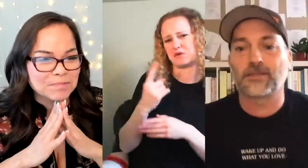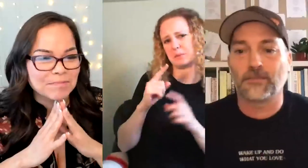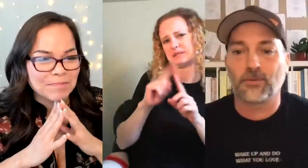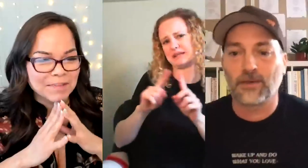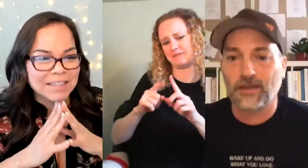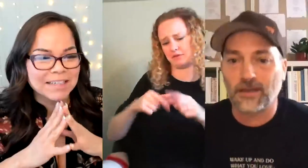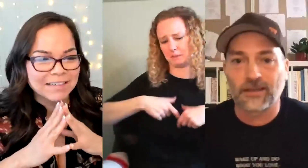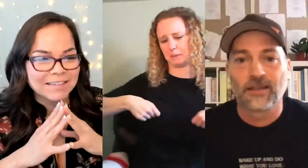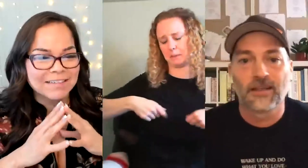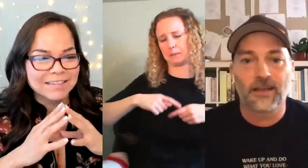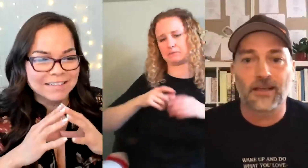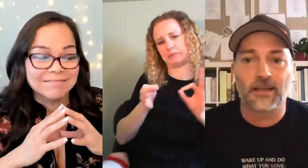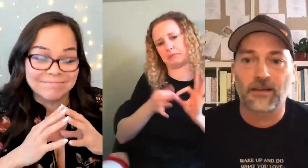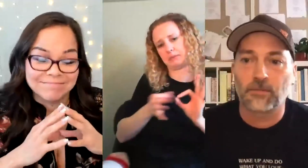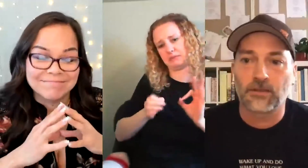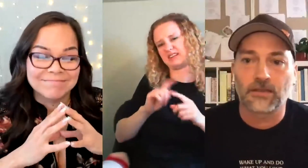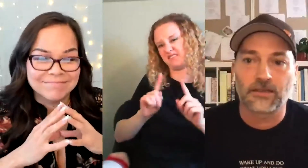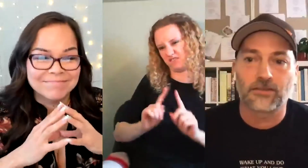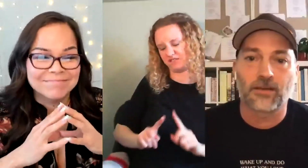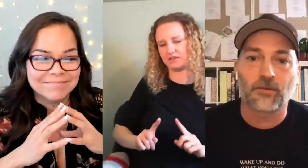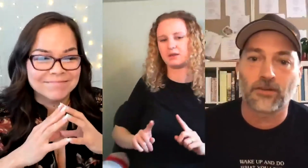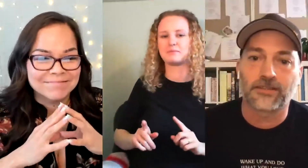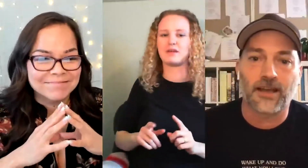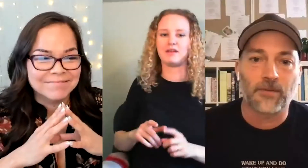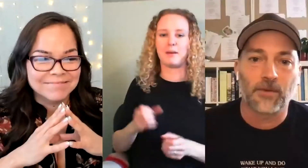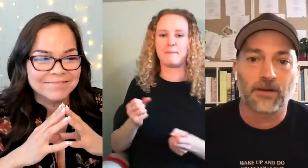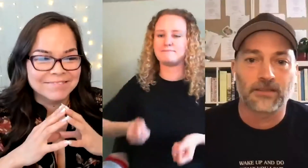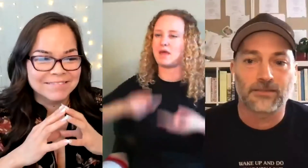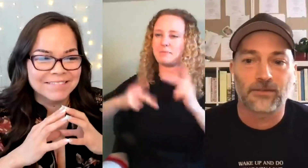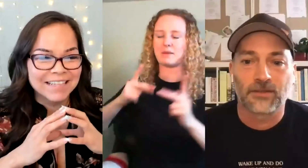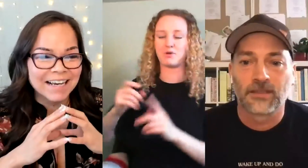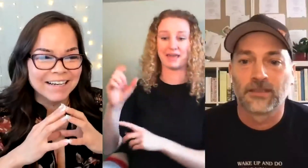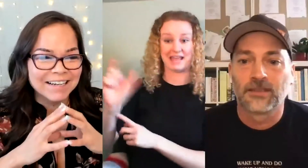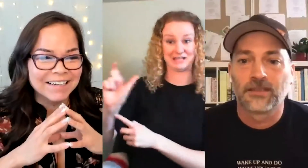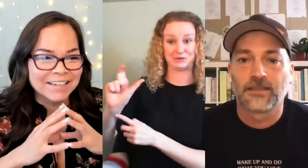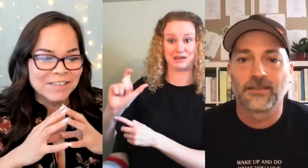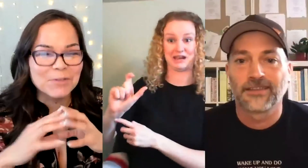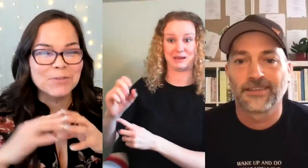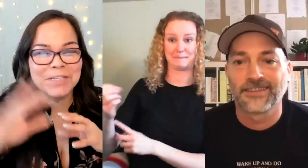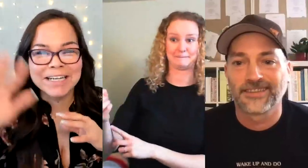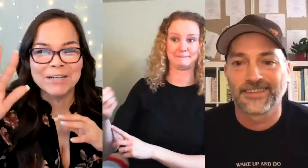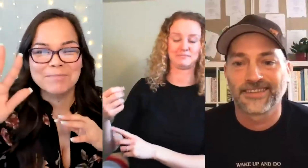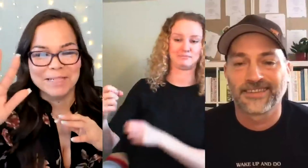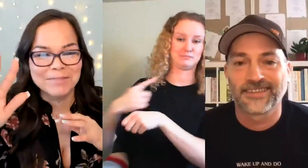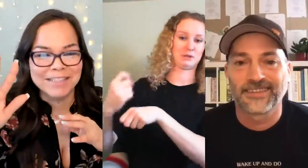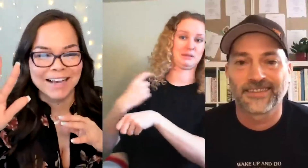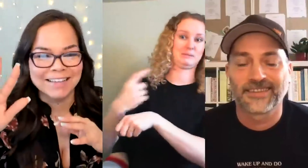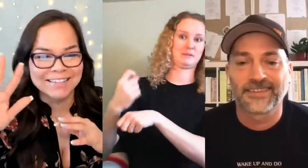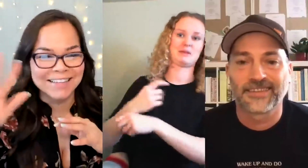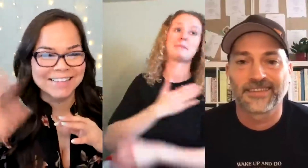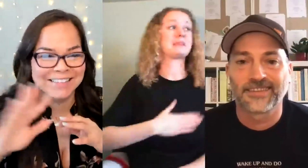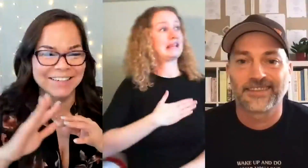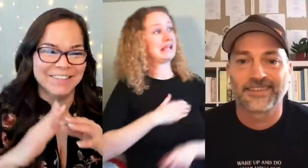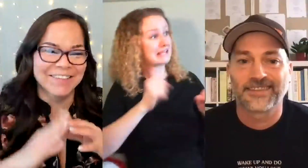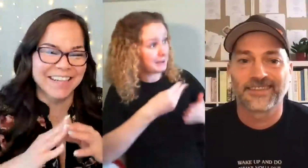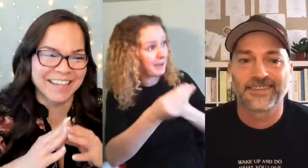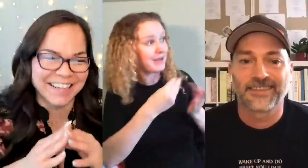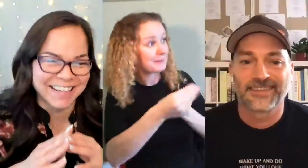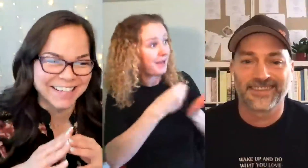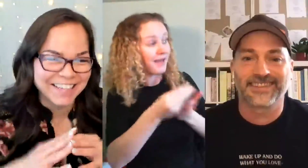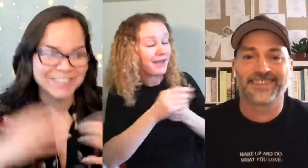them at some point. I get hit up on Instagram all the time about it. So yeah. So who can help Ben with that? Let us